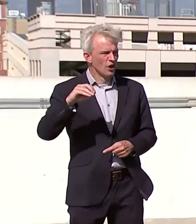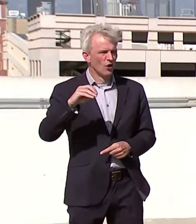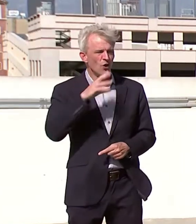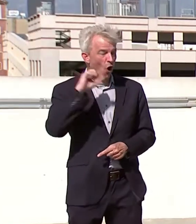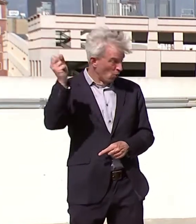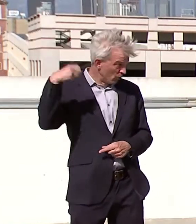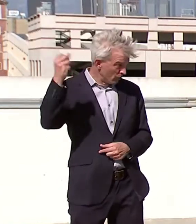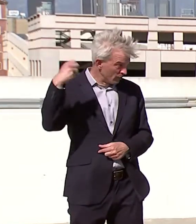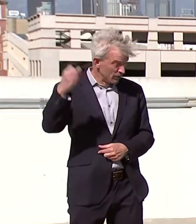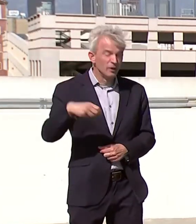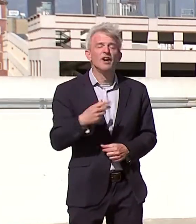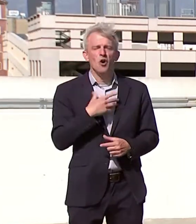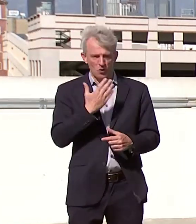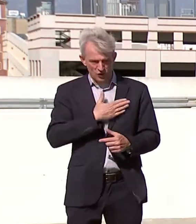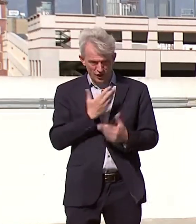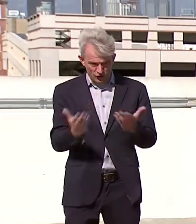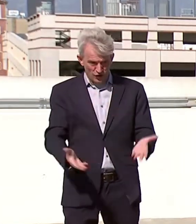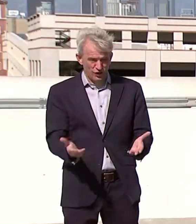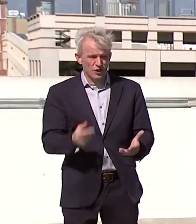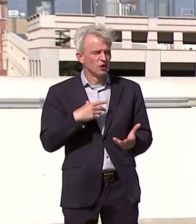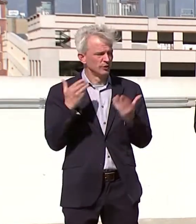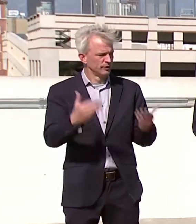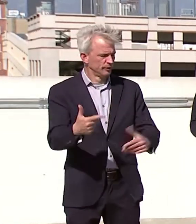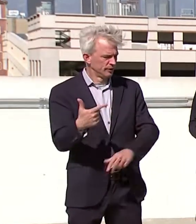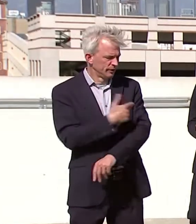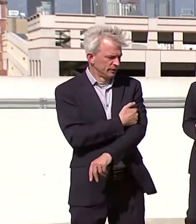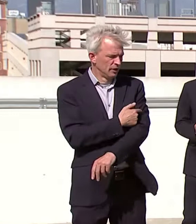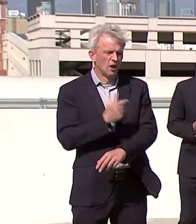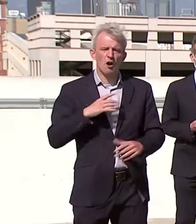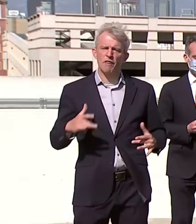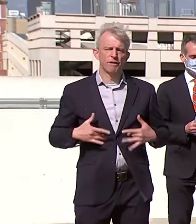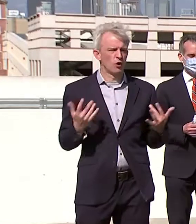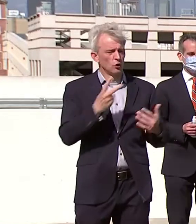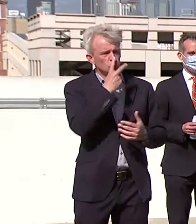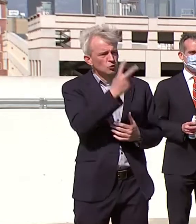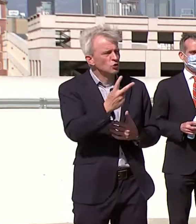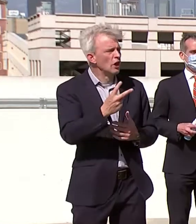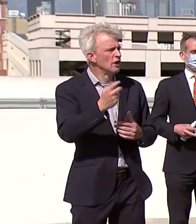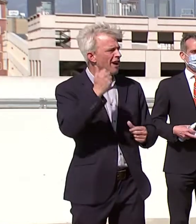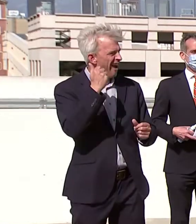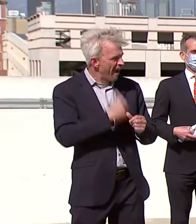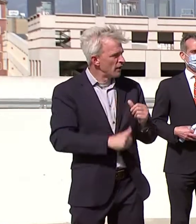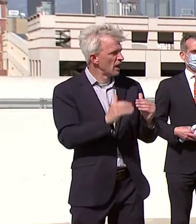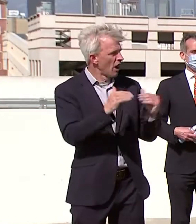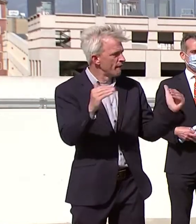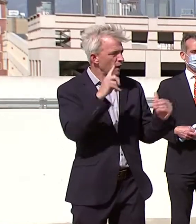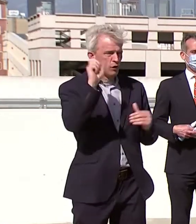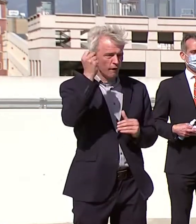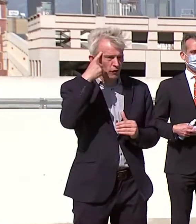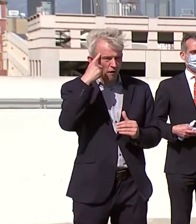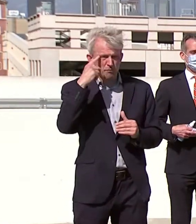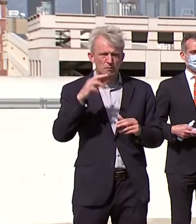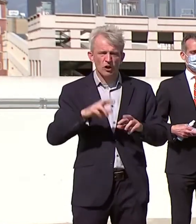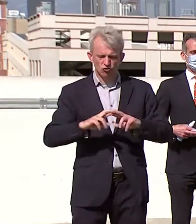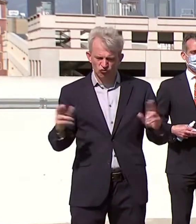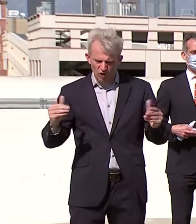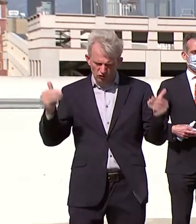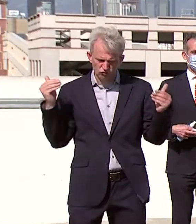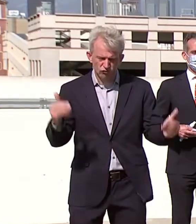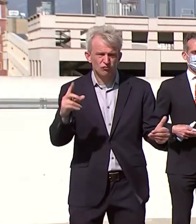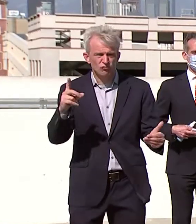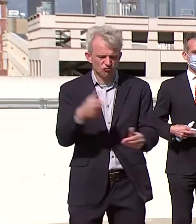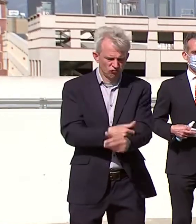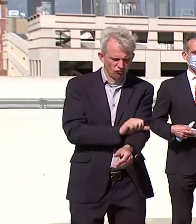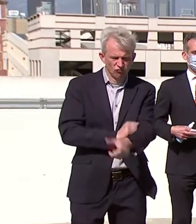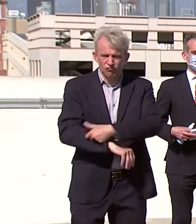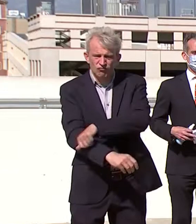woo. We're glad that you're here, gonna take your shot too, and I'm thrilled to see every level of government stepping up to the plate. It's times like